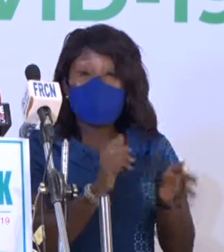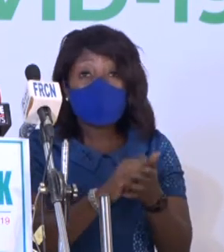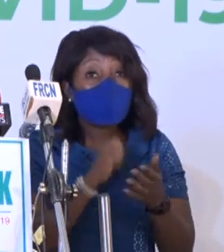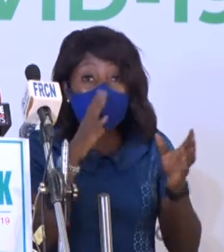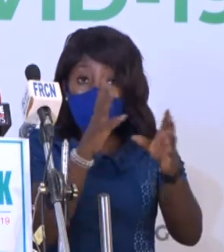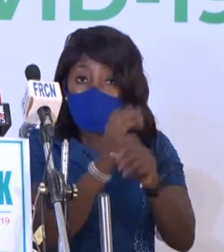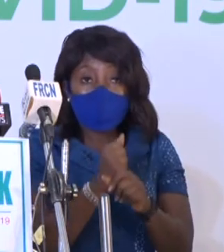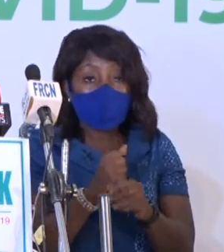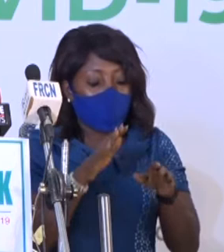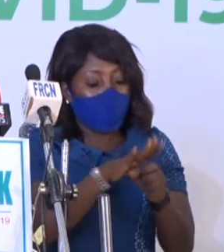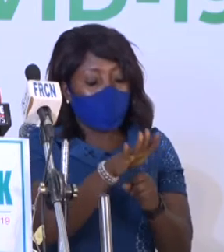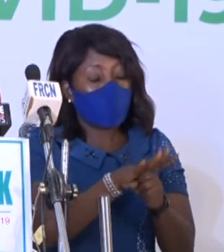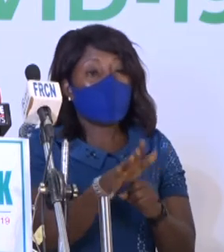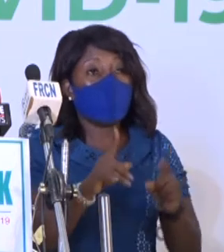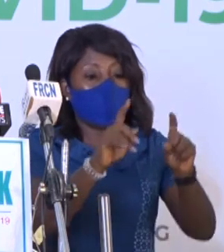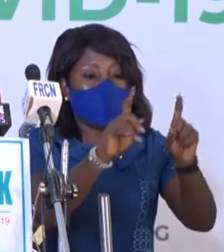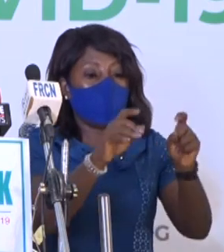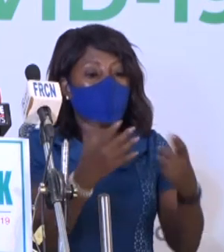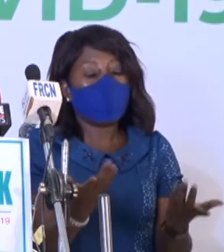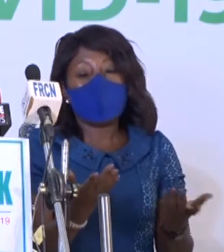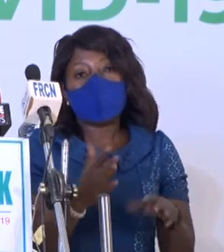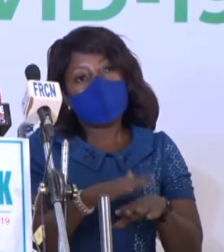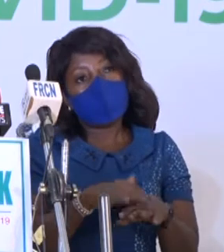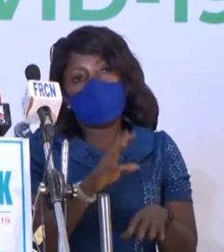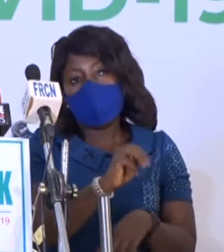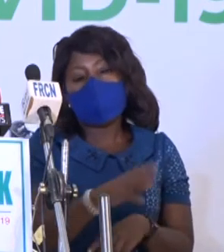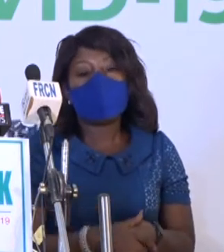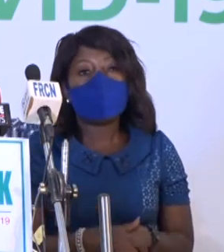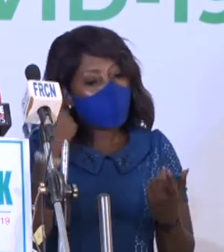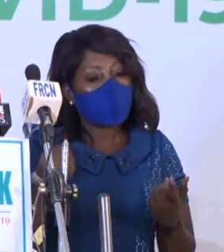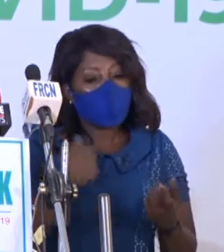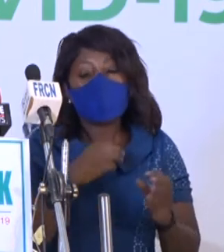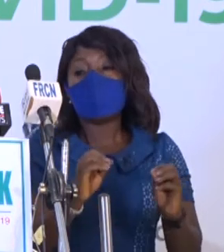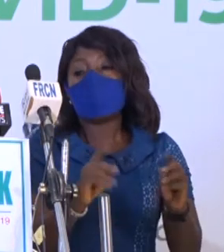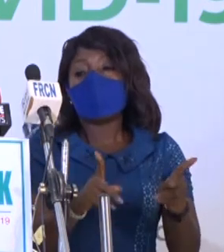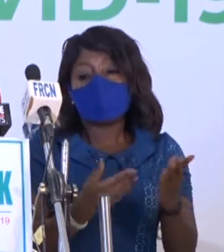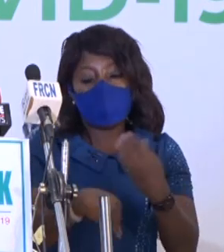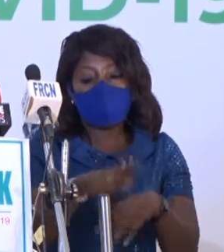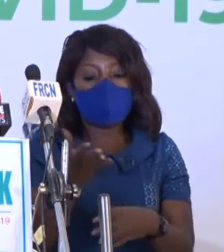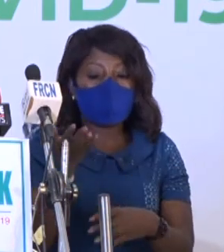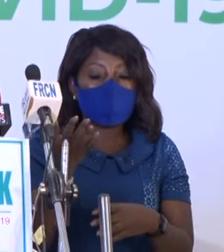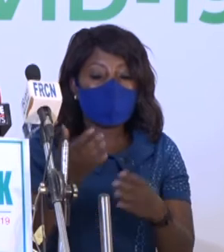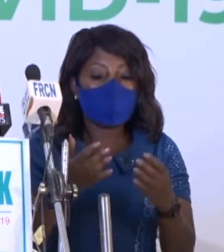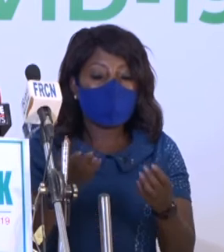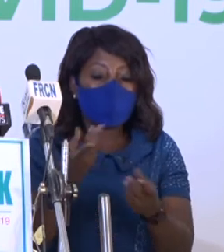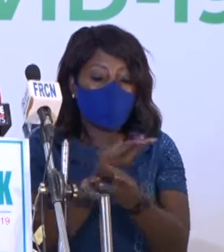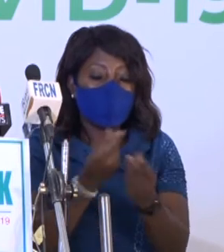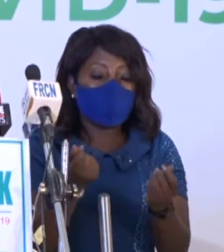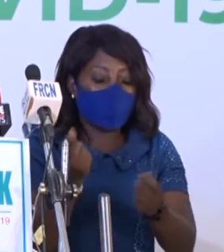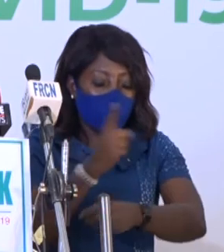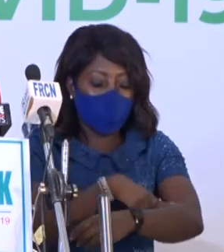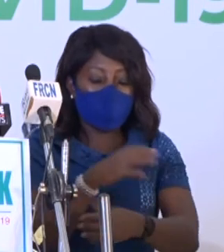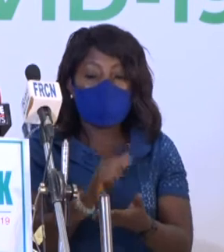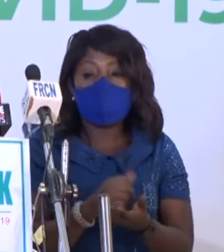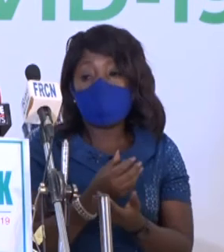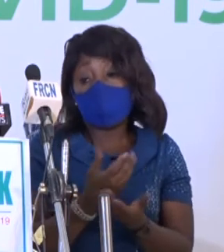getting enough tests to have any idea of what is going on in those states. So over the last few days,